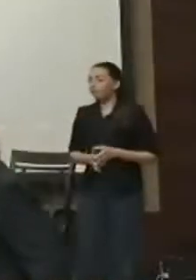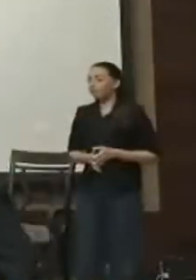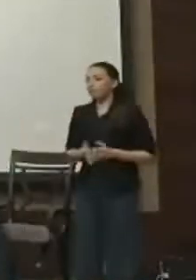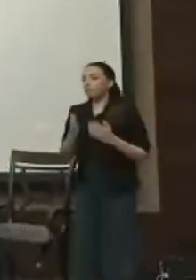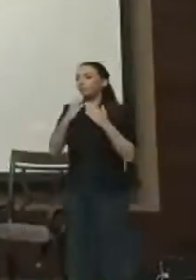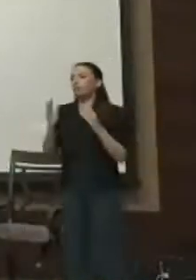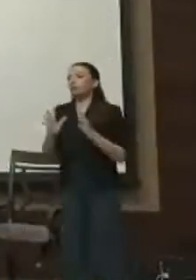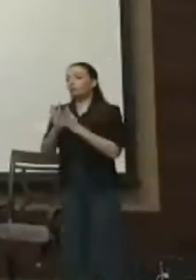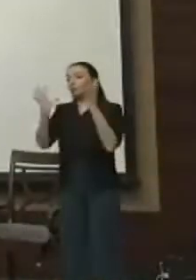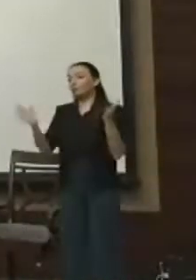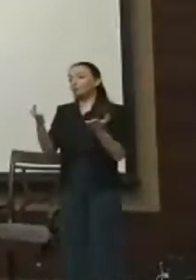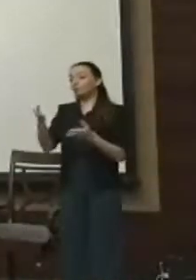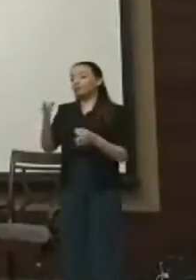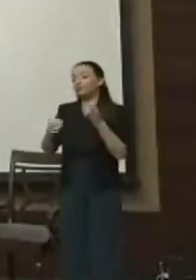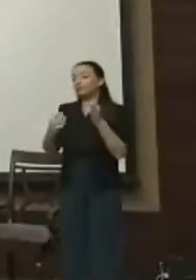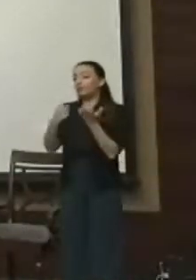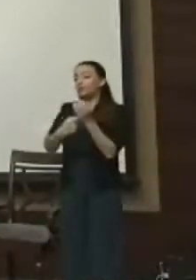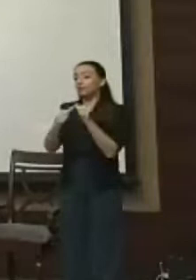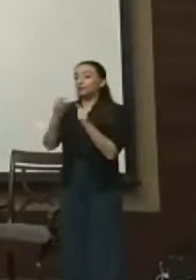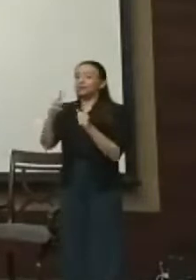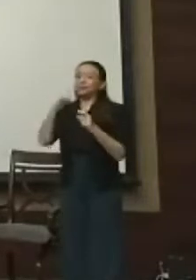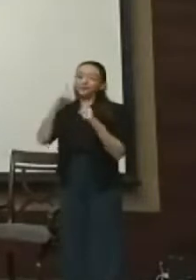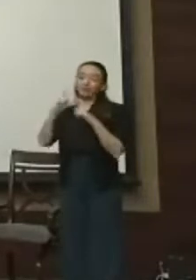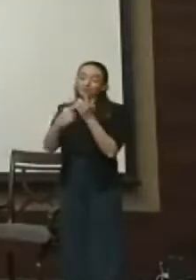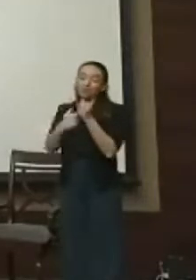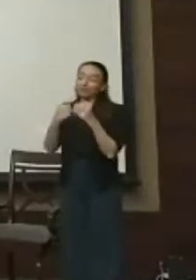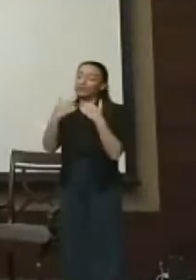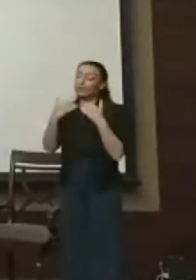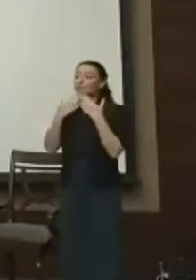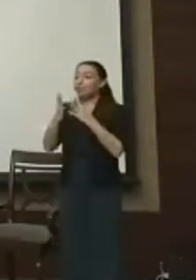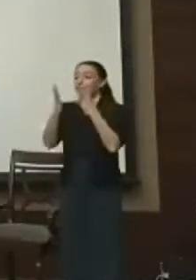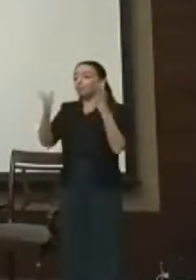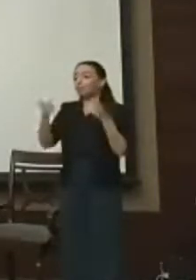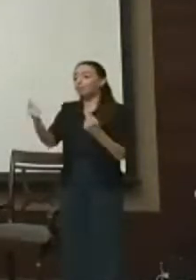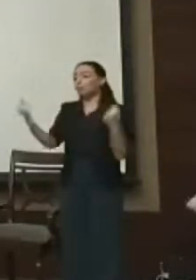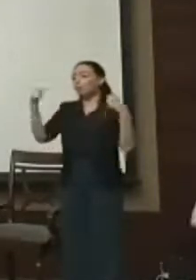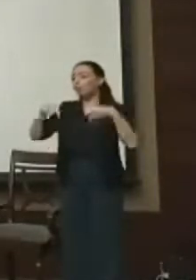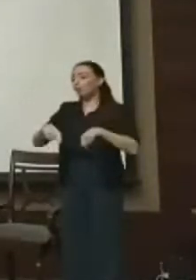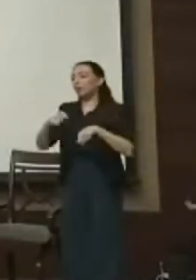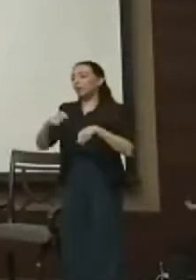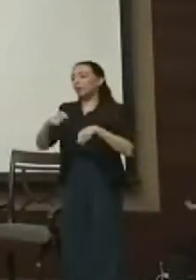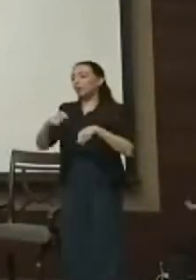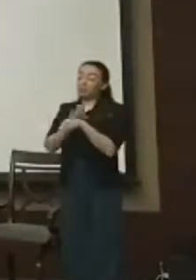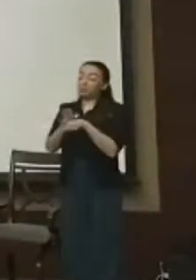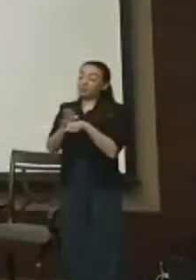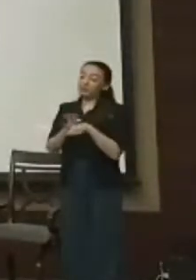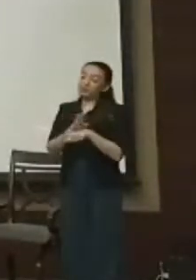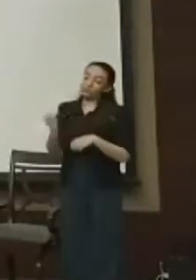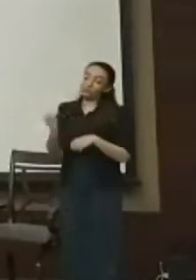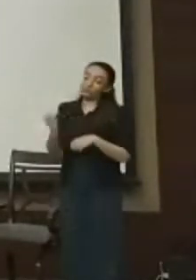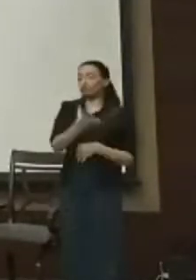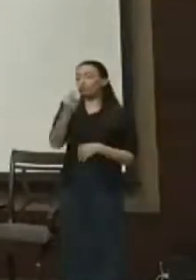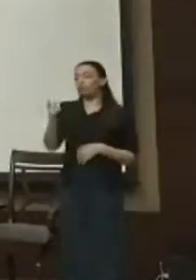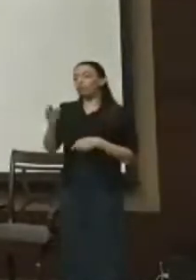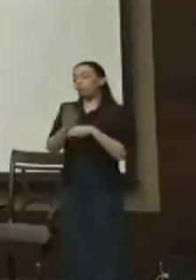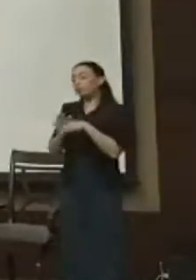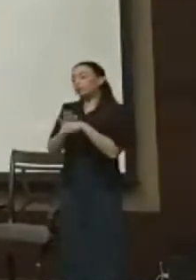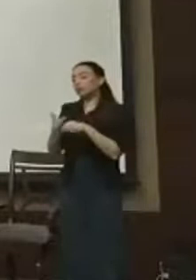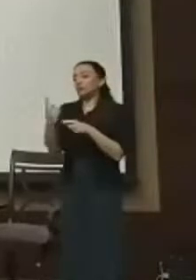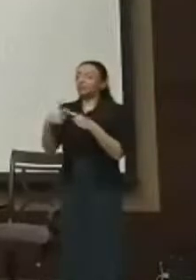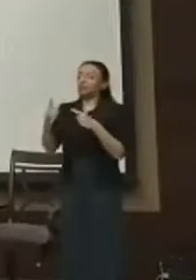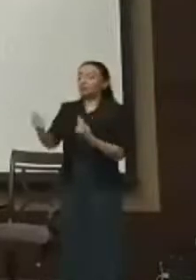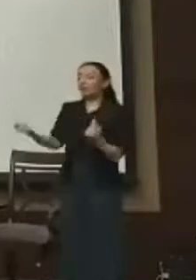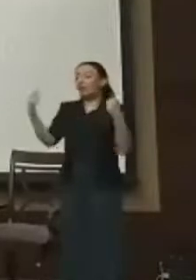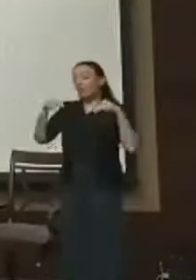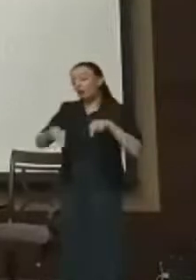Thank you very much, Justice Bhatt, first of all, for taking out time from your busy schedule and then keeping some